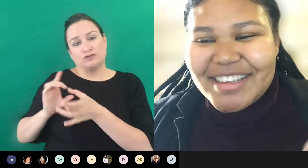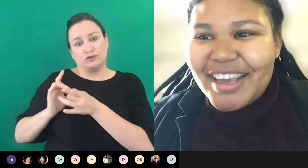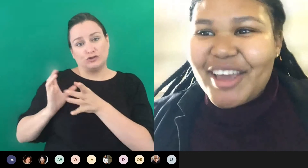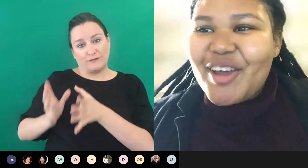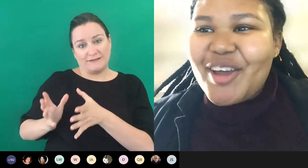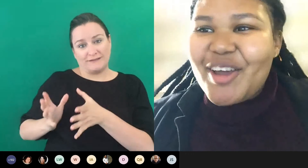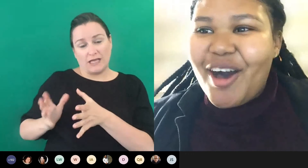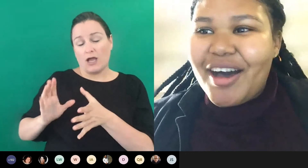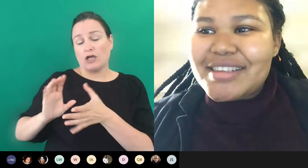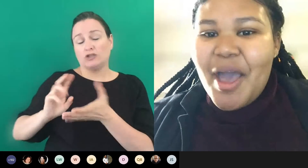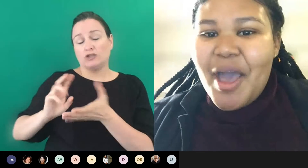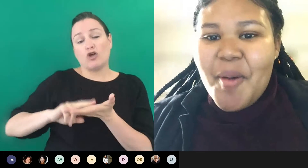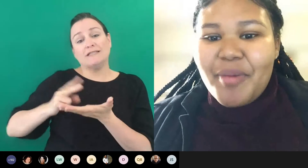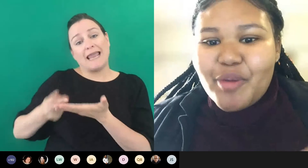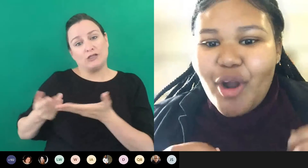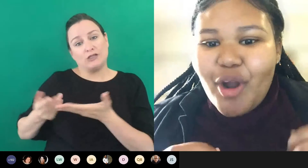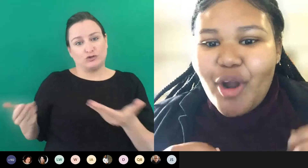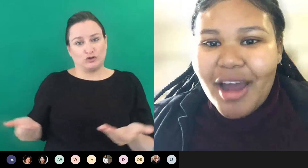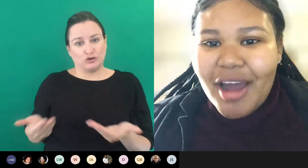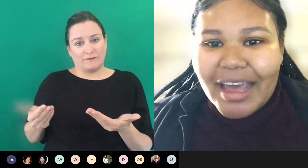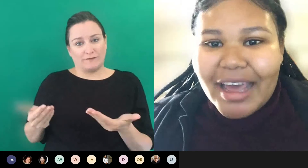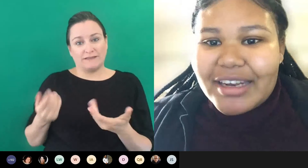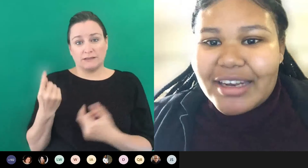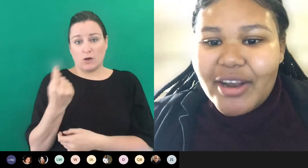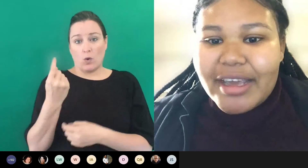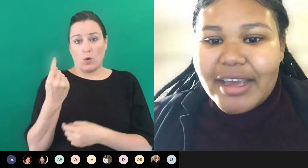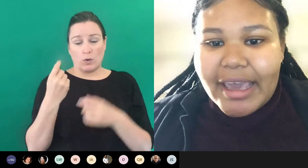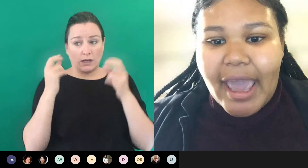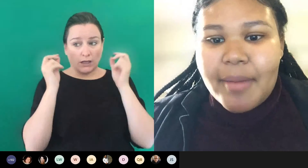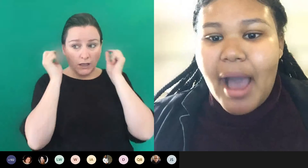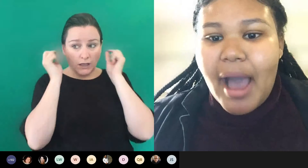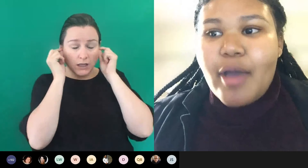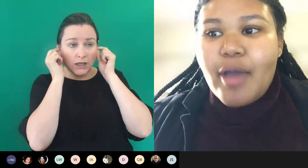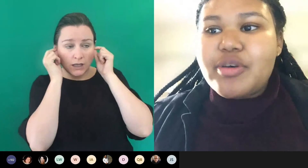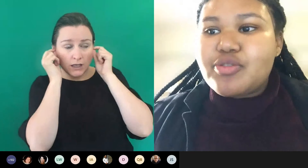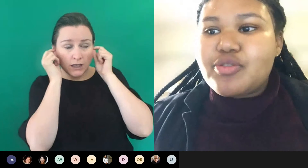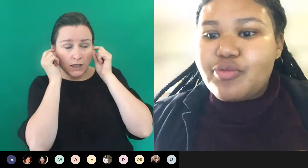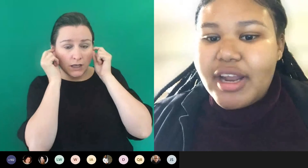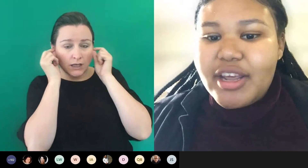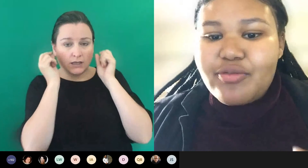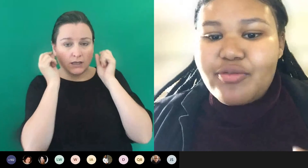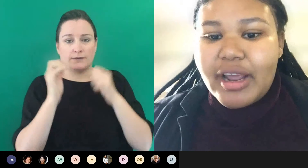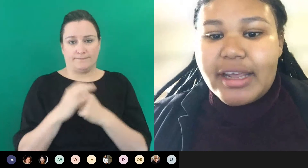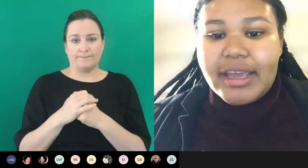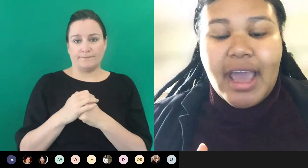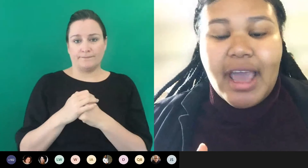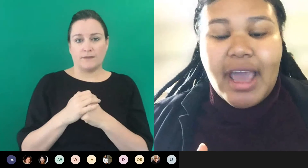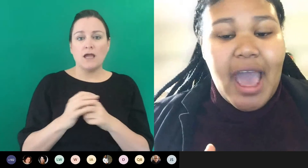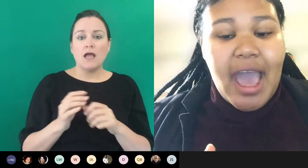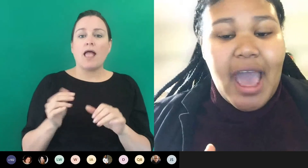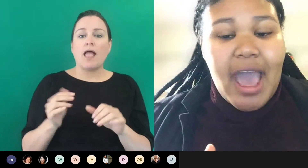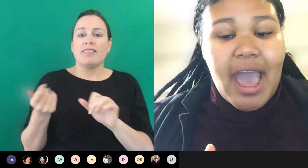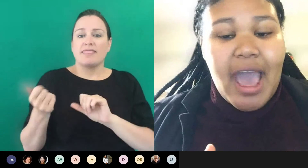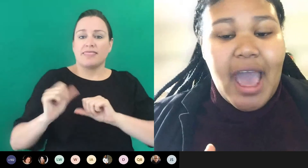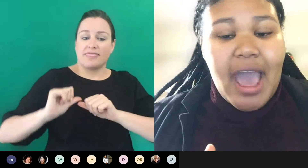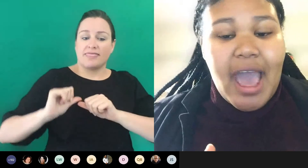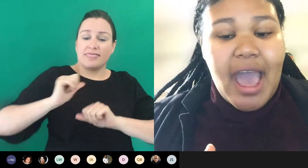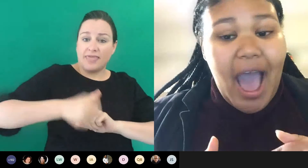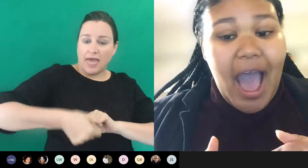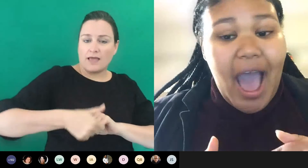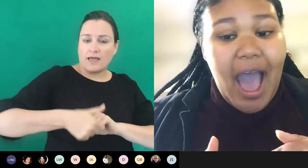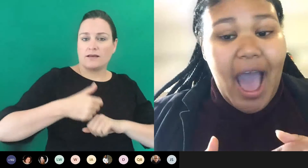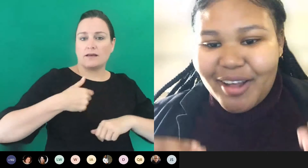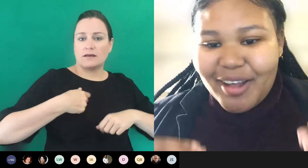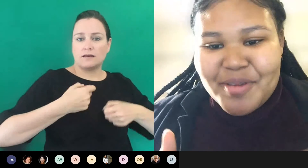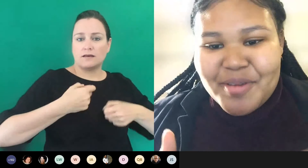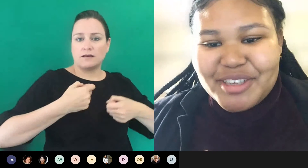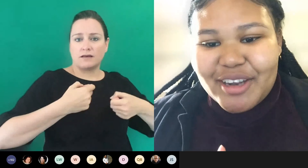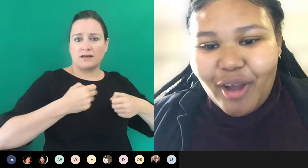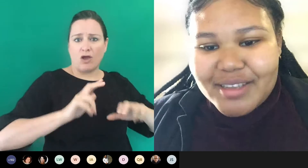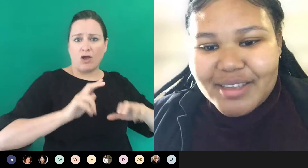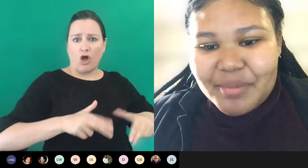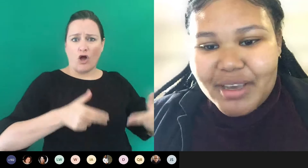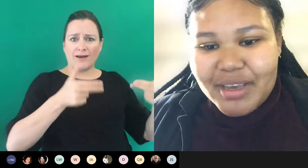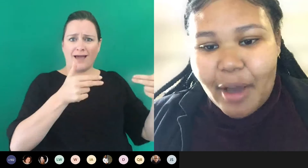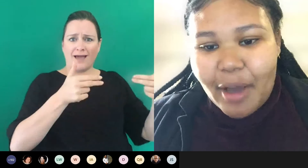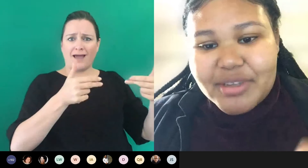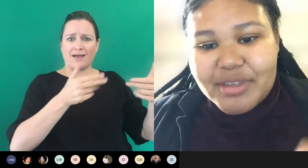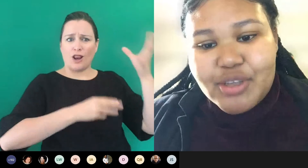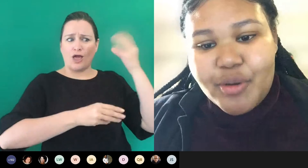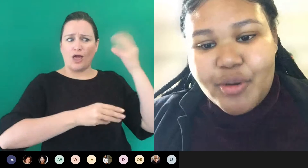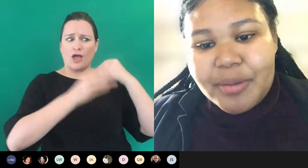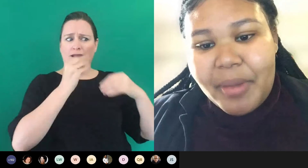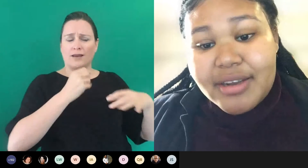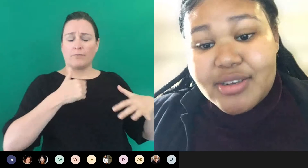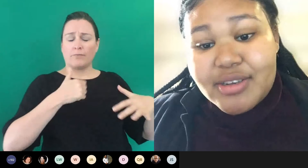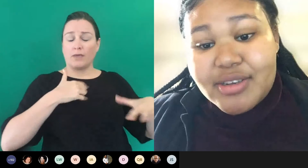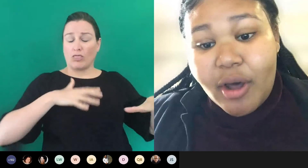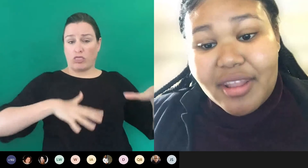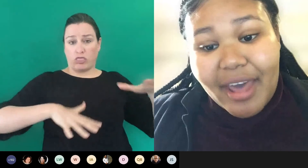and just listening in class. But when online learning came, I was really, yeah, I felt very much at loss because I